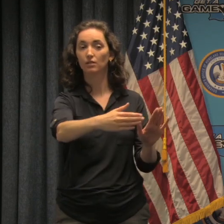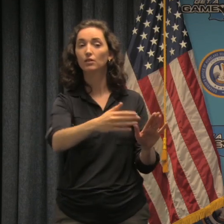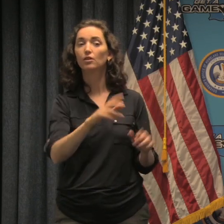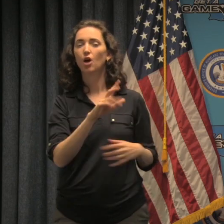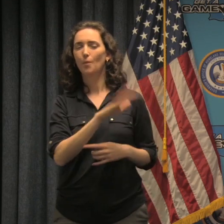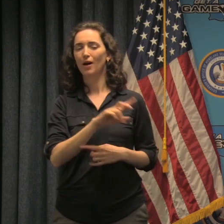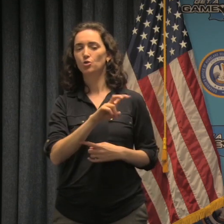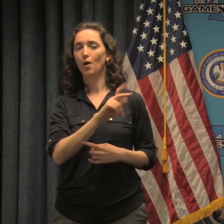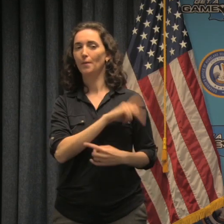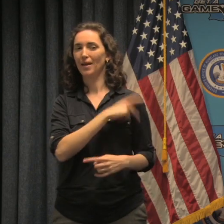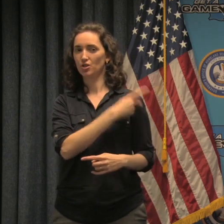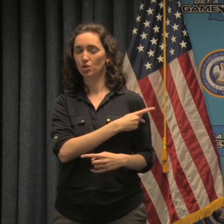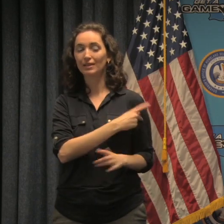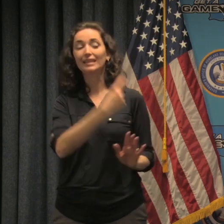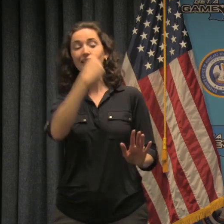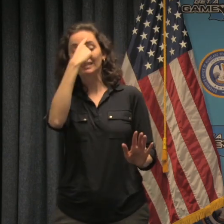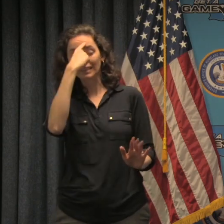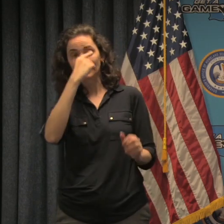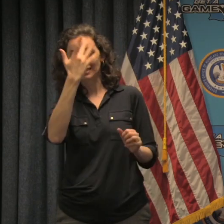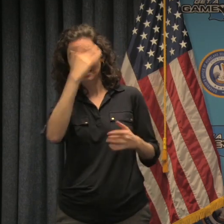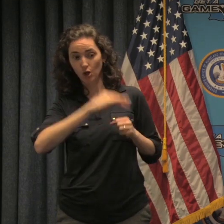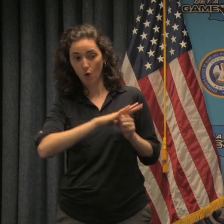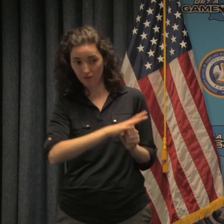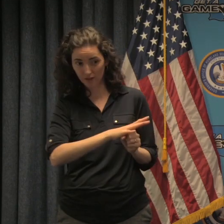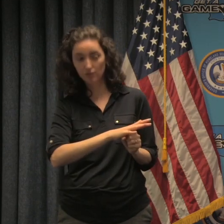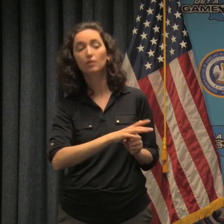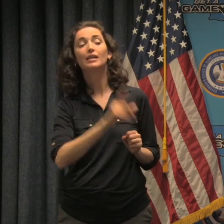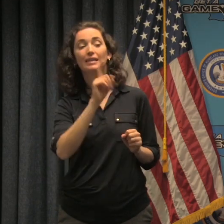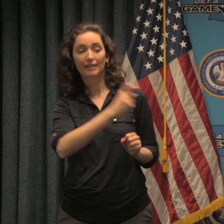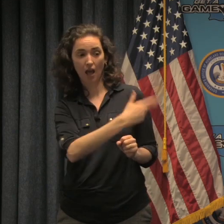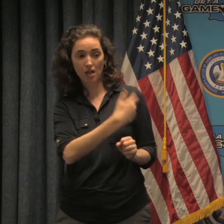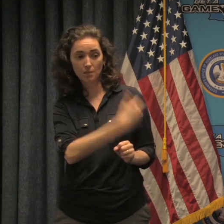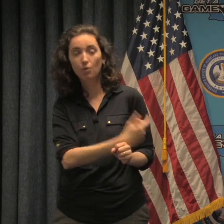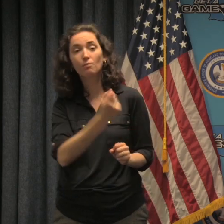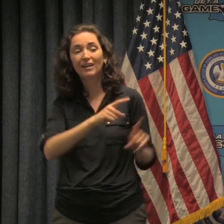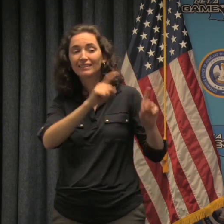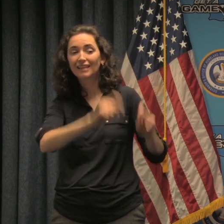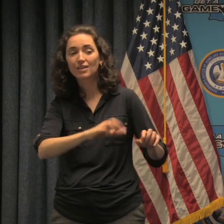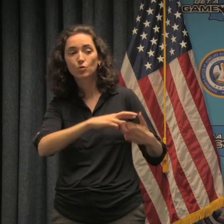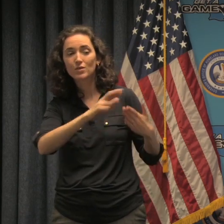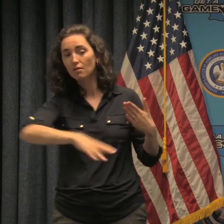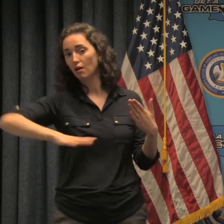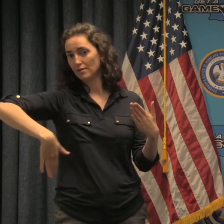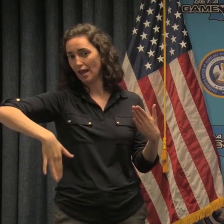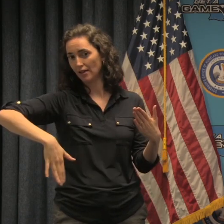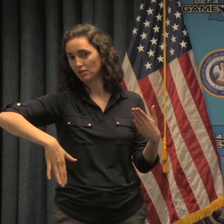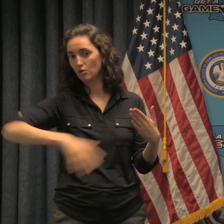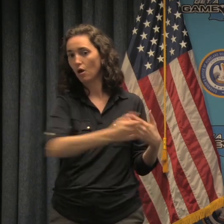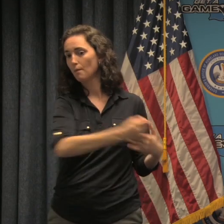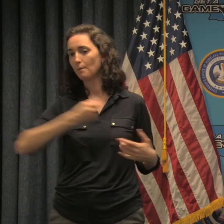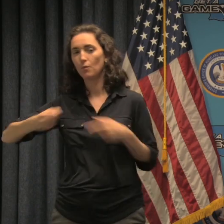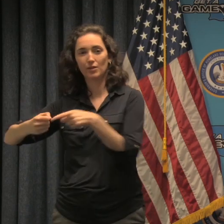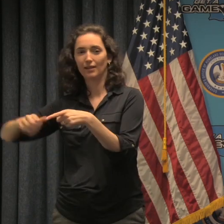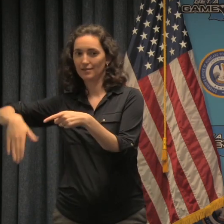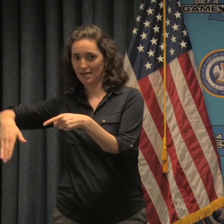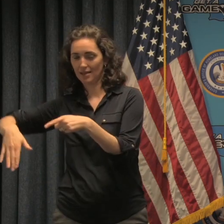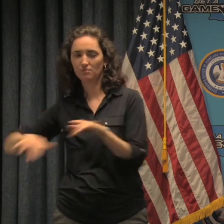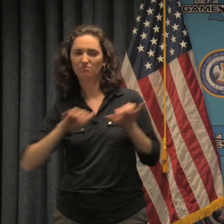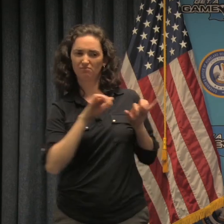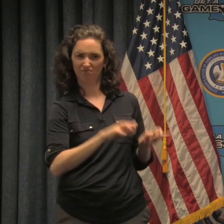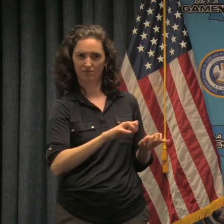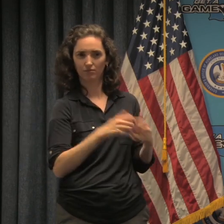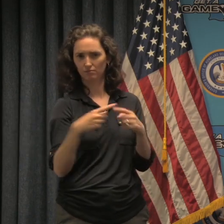positive test result back, but they require hospitalization. So those are the things that we've gotten from the federal government as it relates